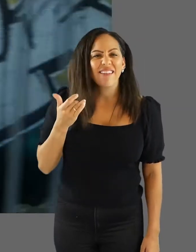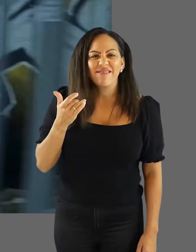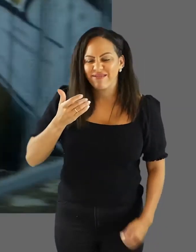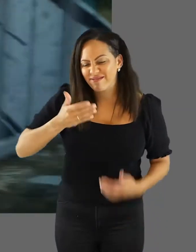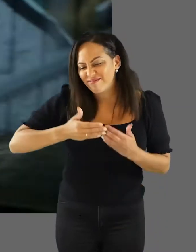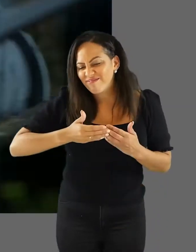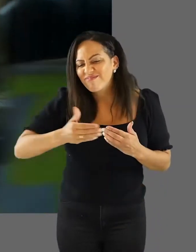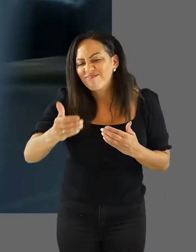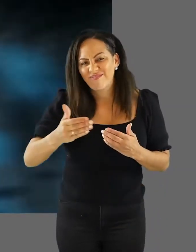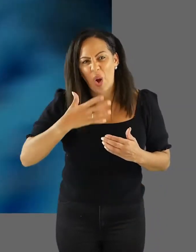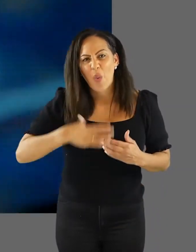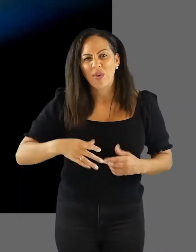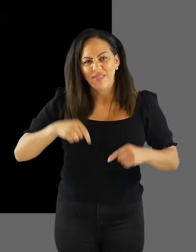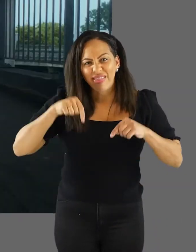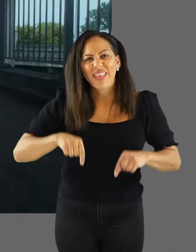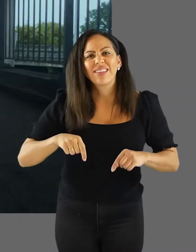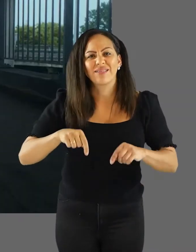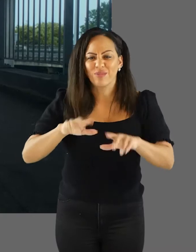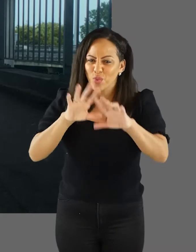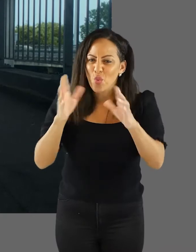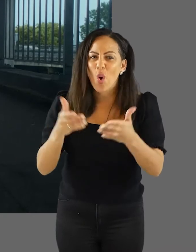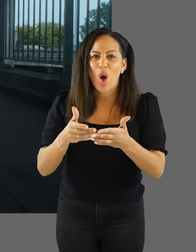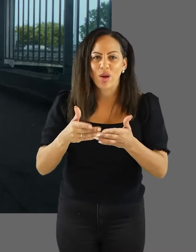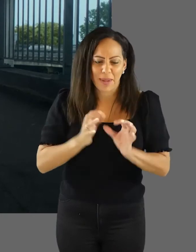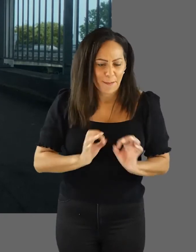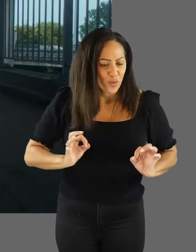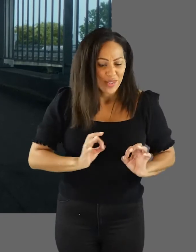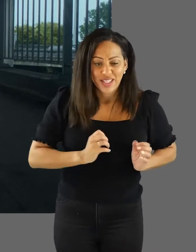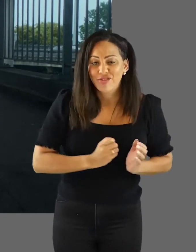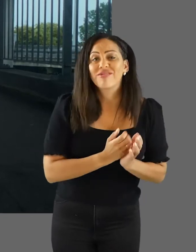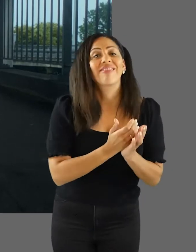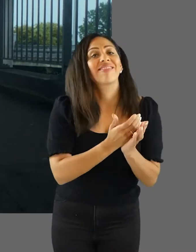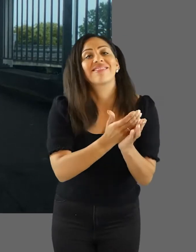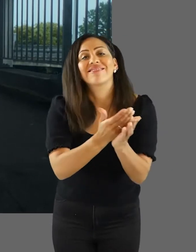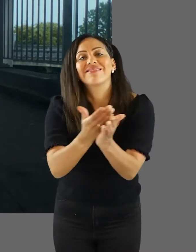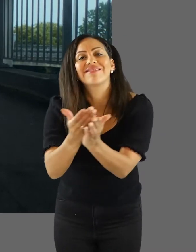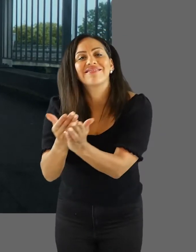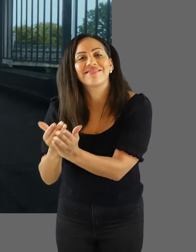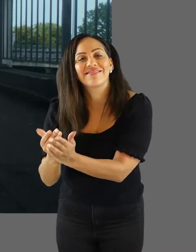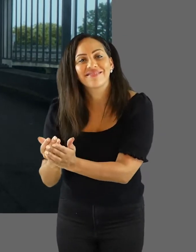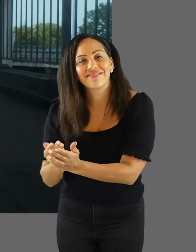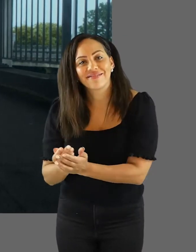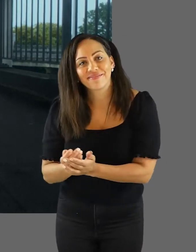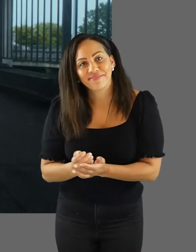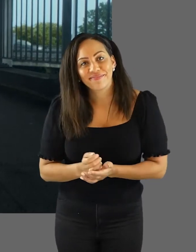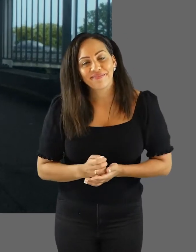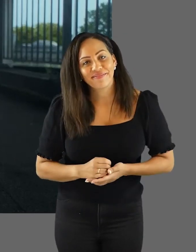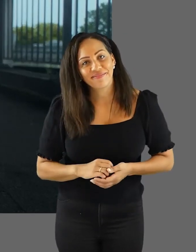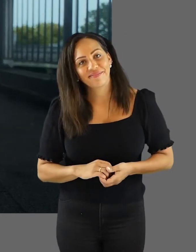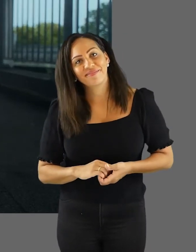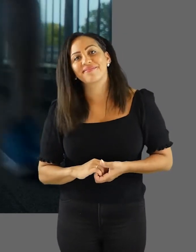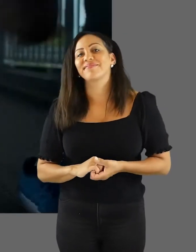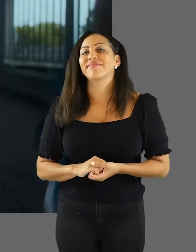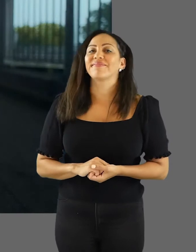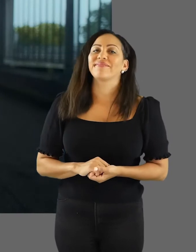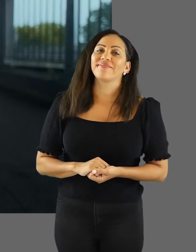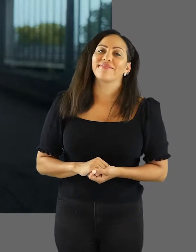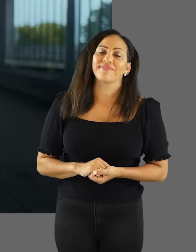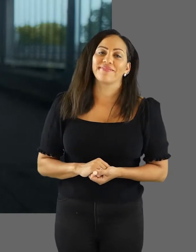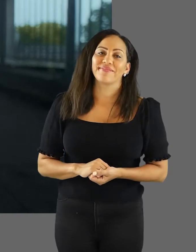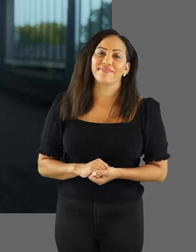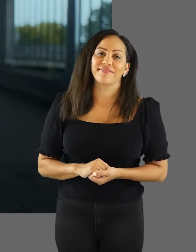flow, which was unlike anything I'd ever felt before, and it was very powerful. And right then, I knew